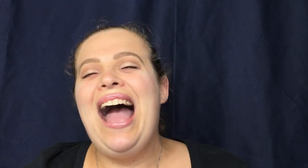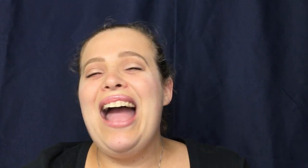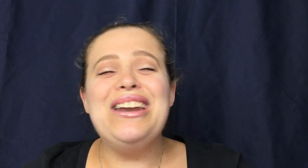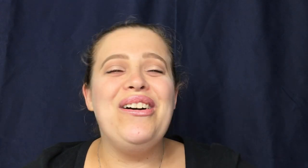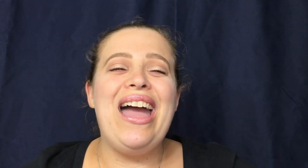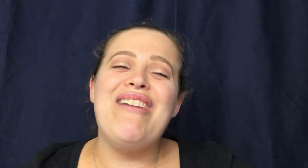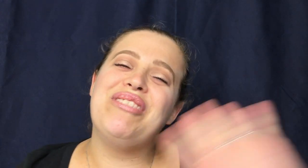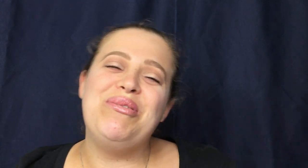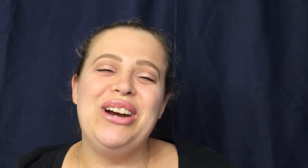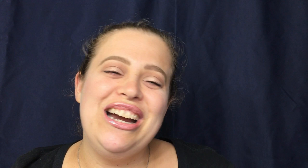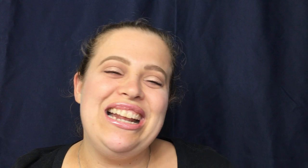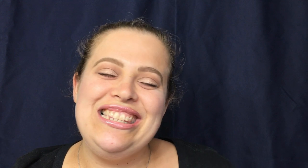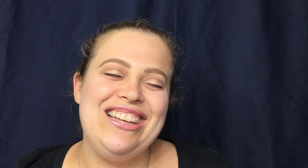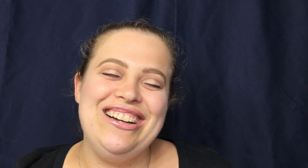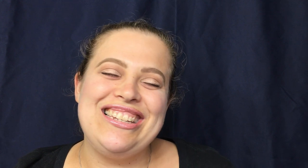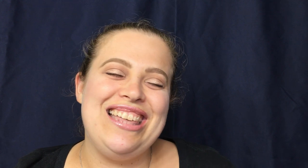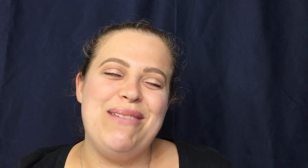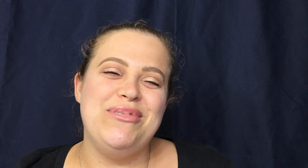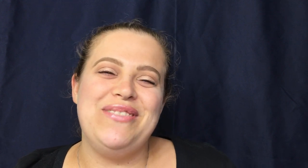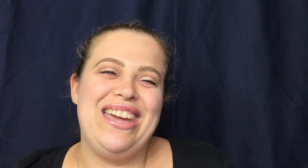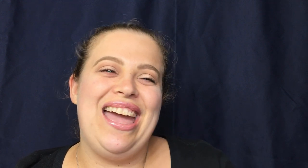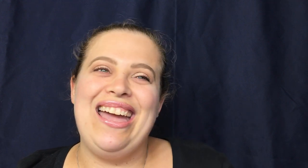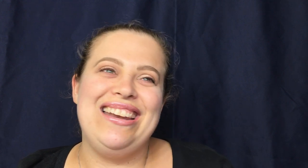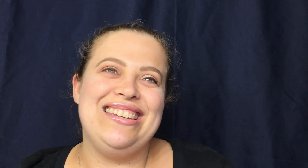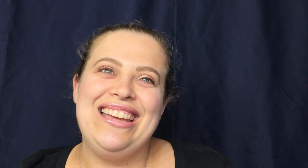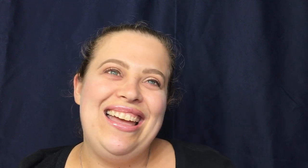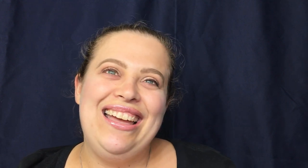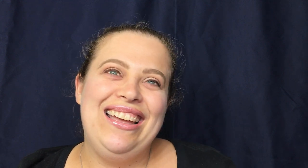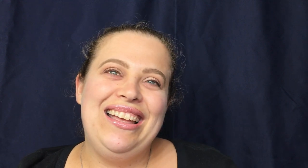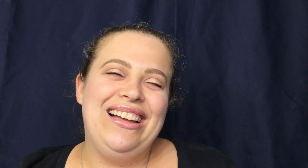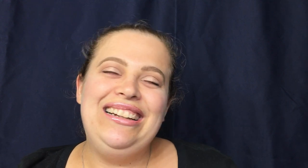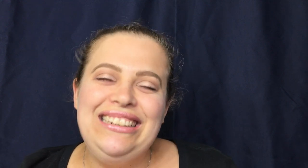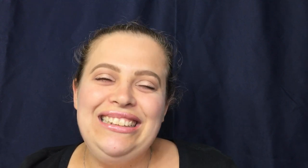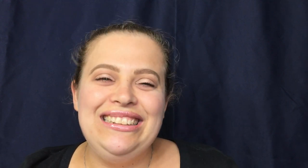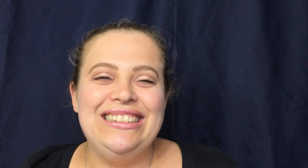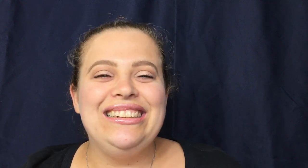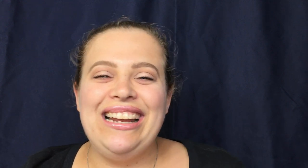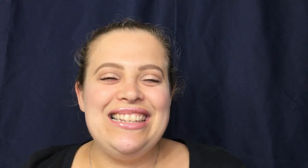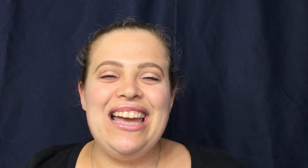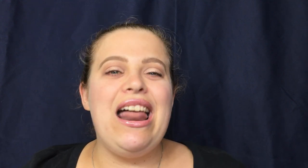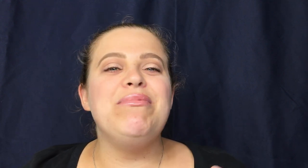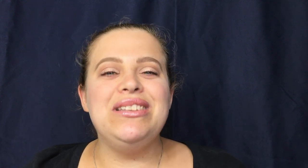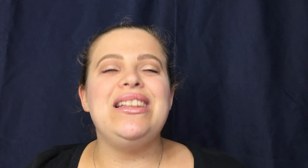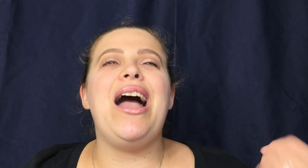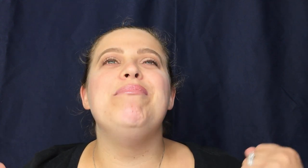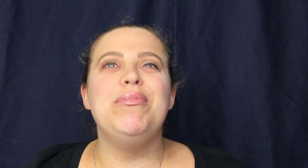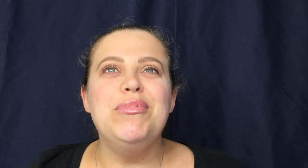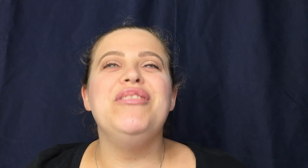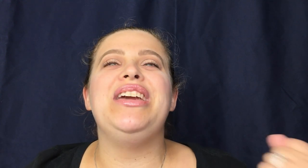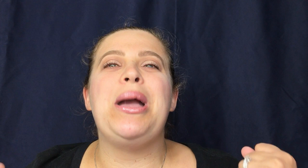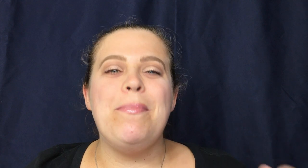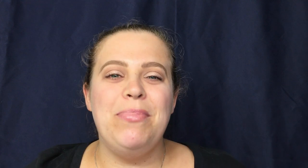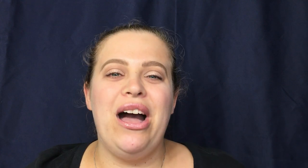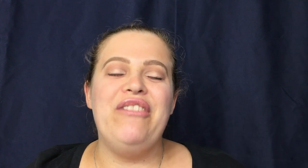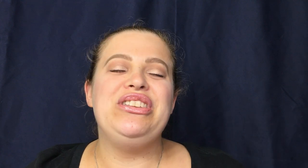I know every word and song to that movie, and like I said, I'm a movie buff.